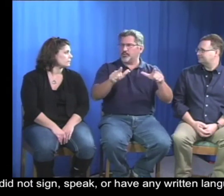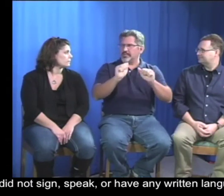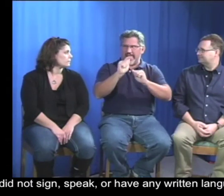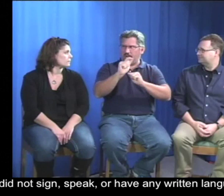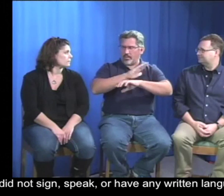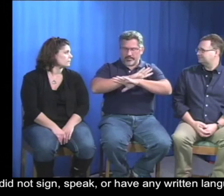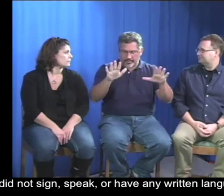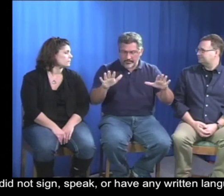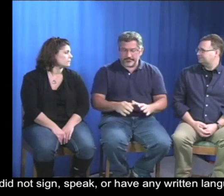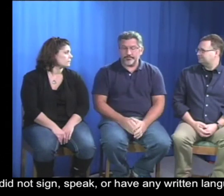at all.